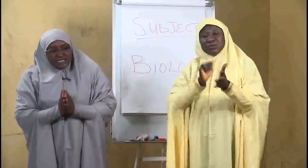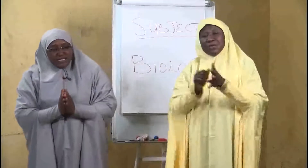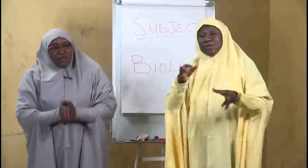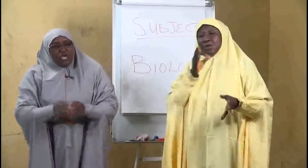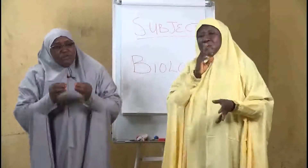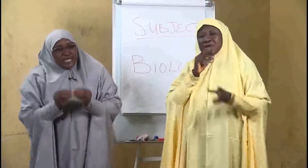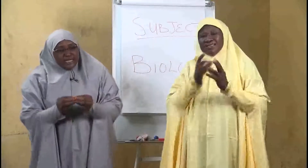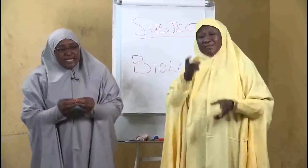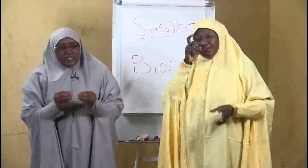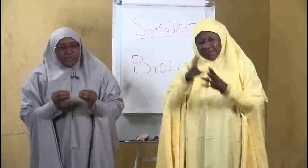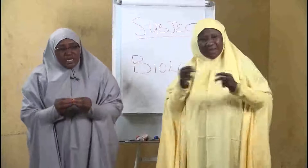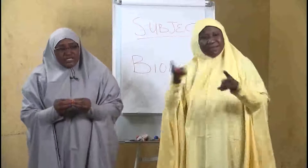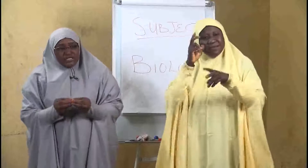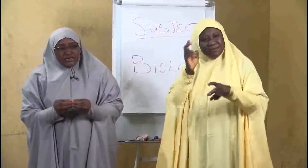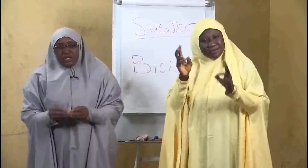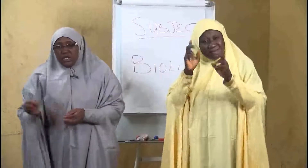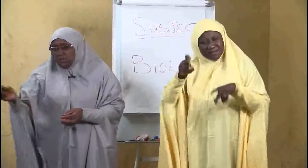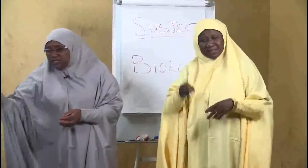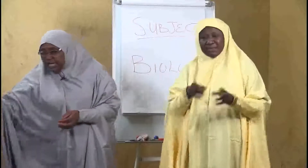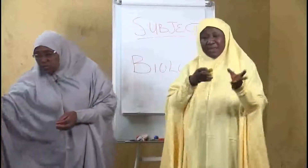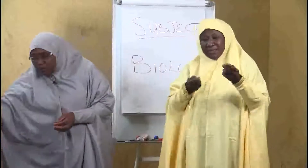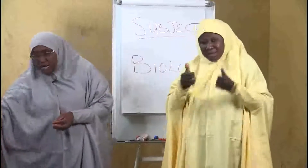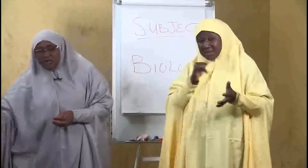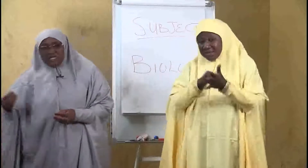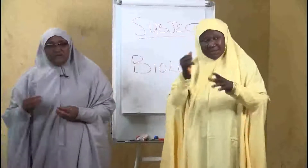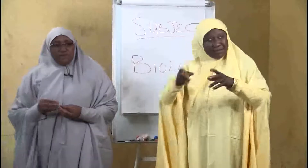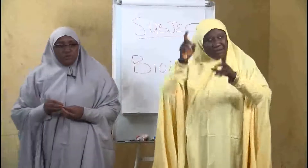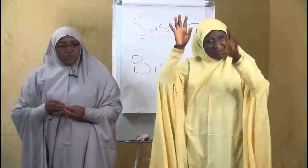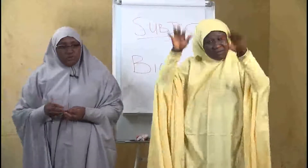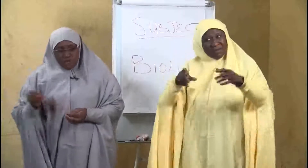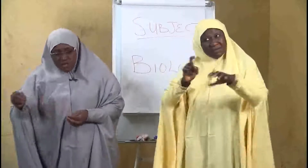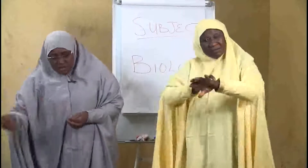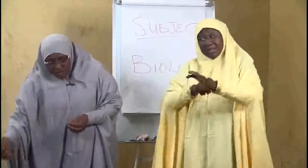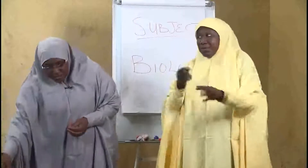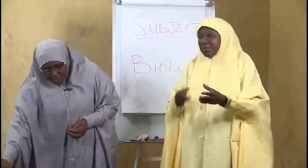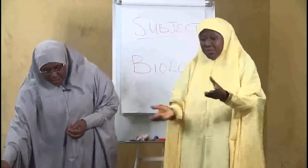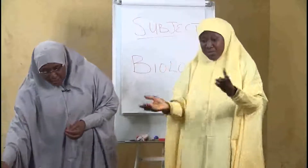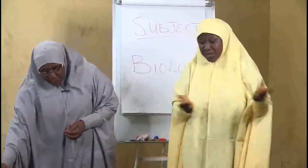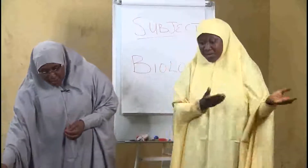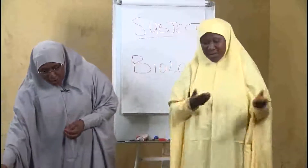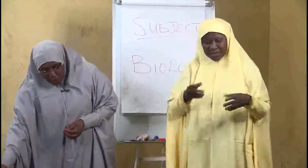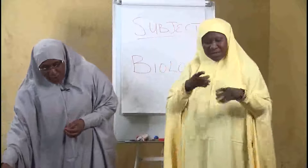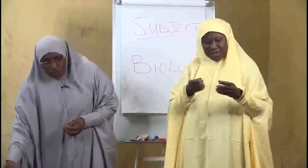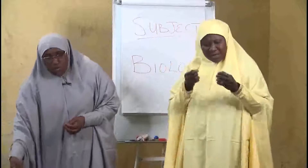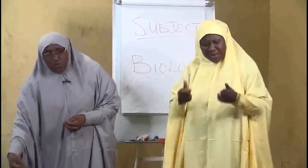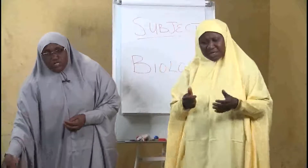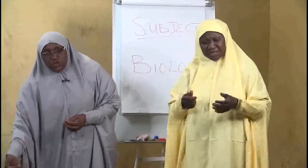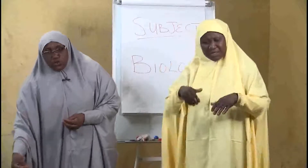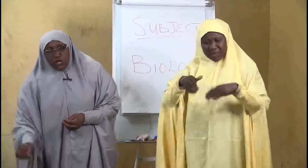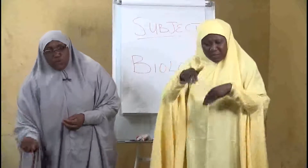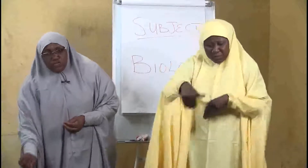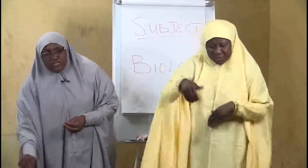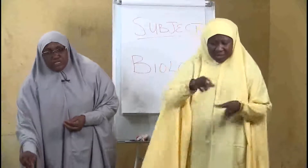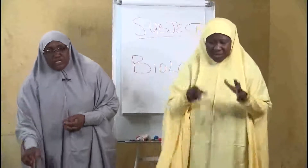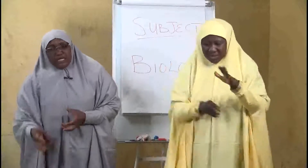very necessary. But immediately it is rainy season, you decide to bring out the seed from the store, open the soil or dig the